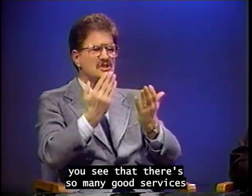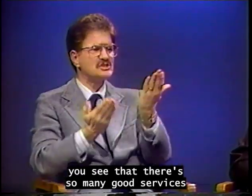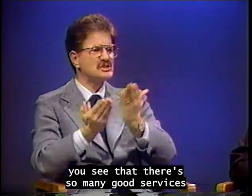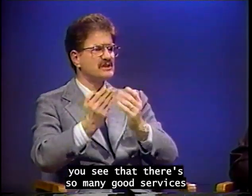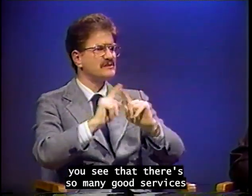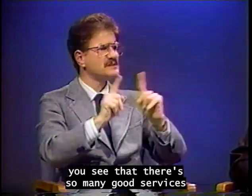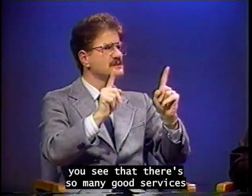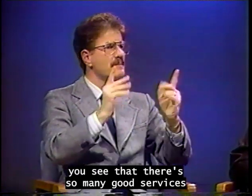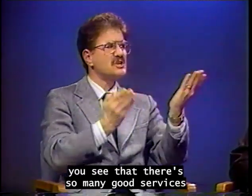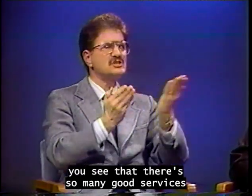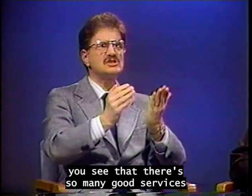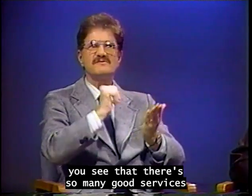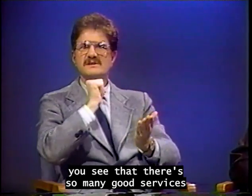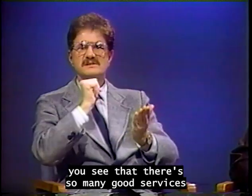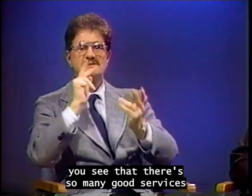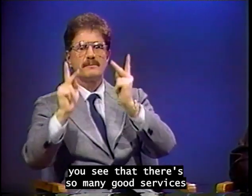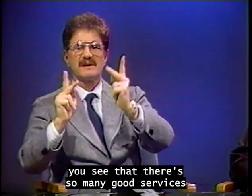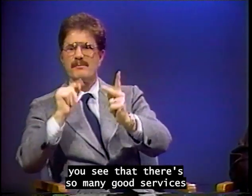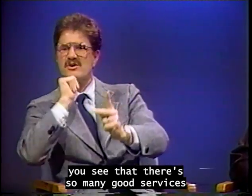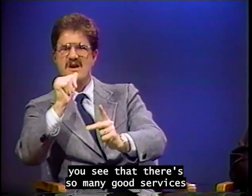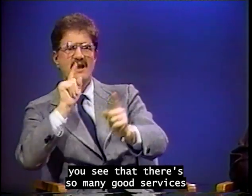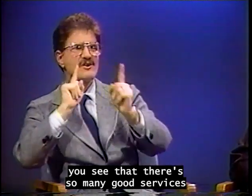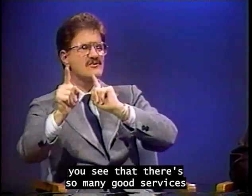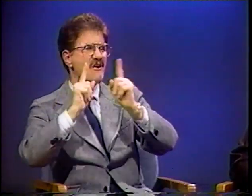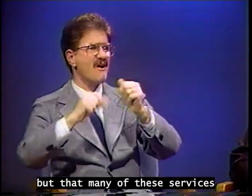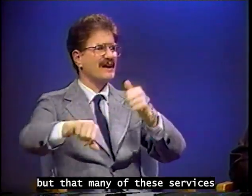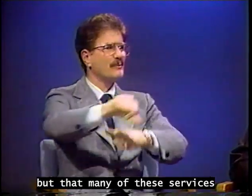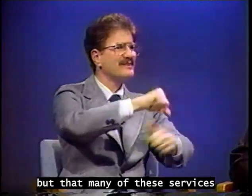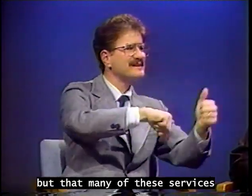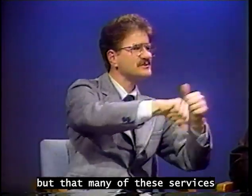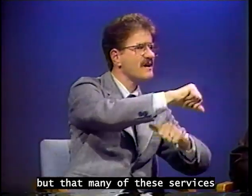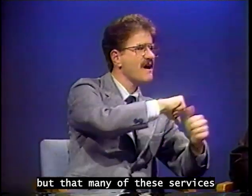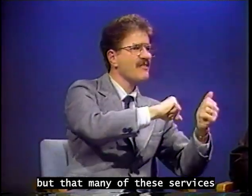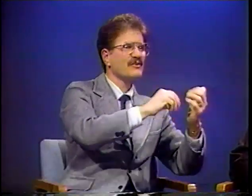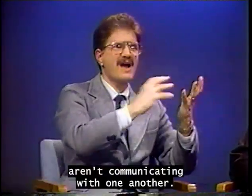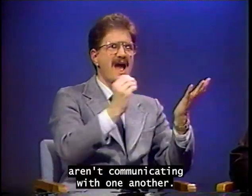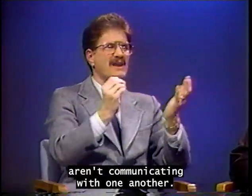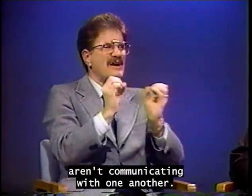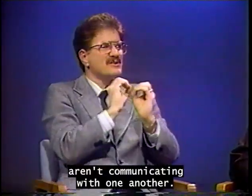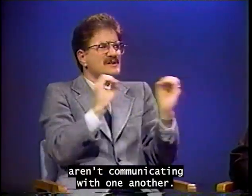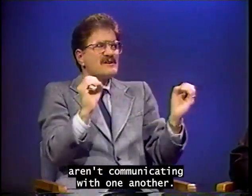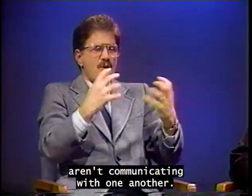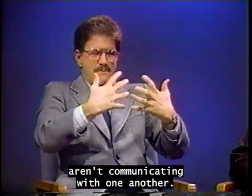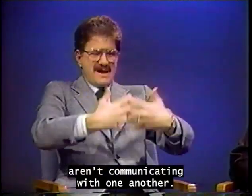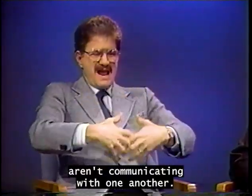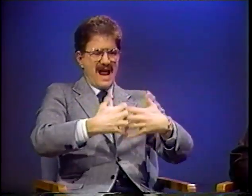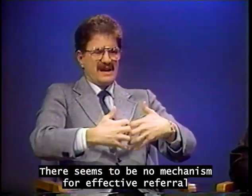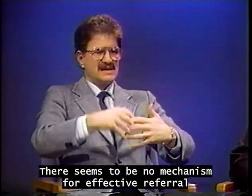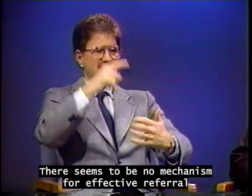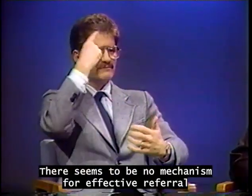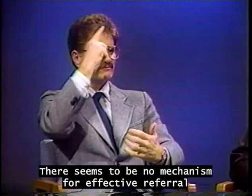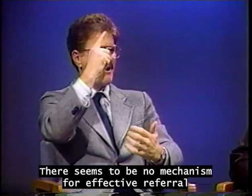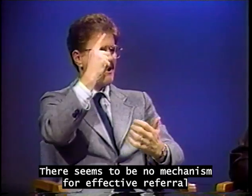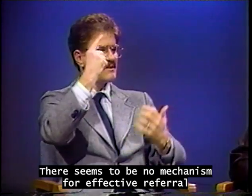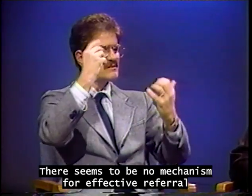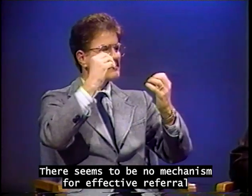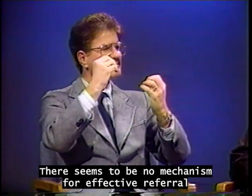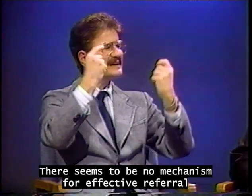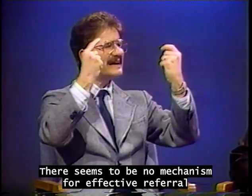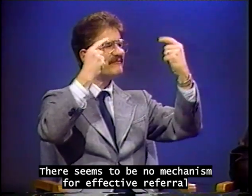that there's so many good services, but that many of these services aren't communicating with one another. There seems to be no mechanism